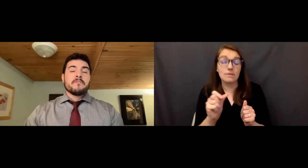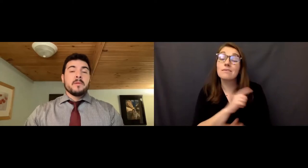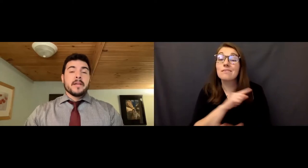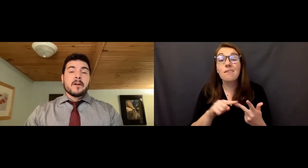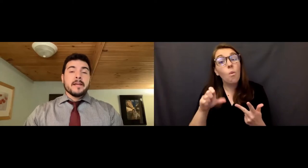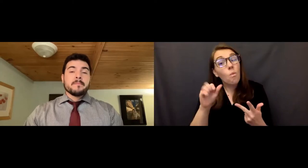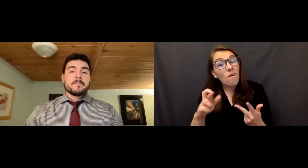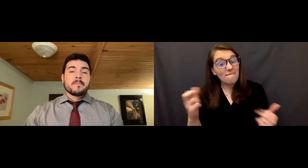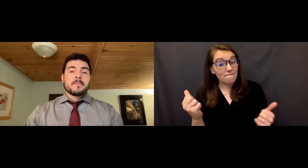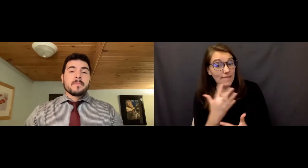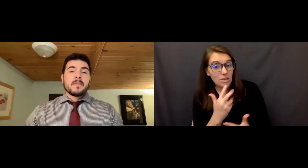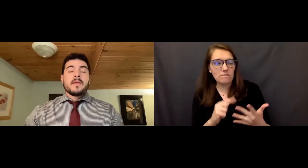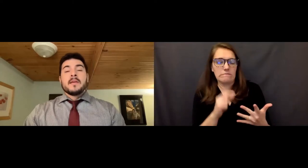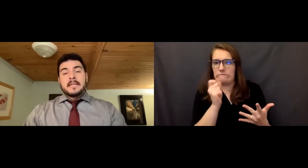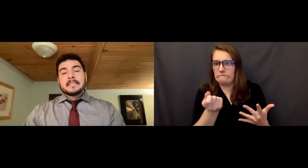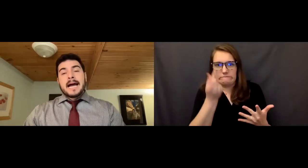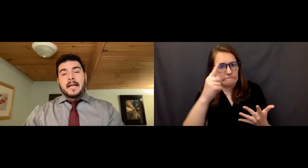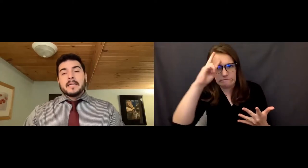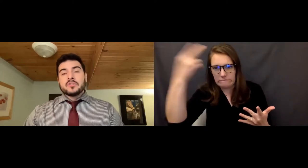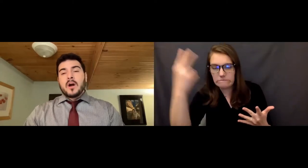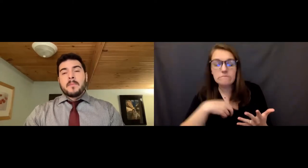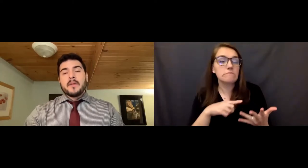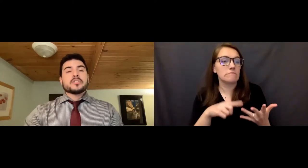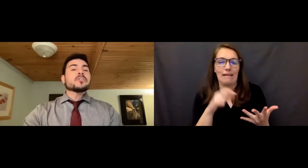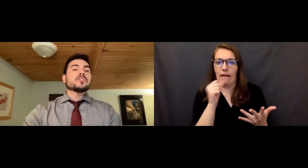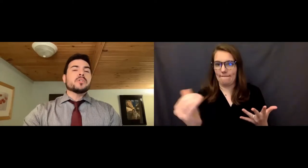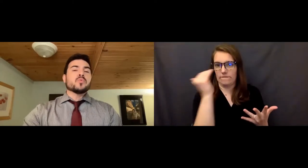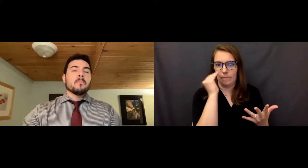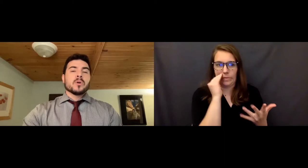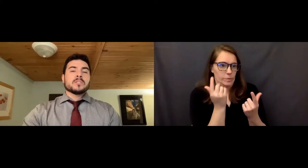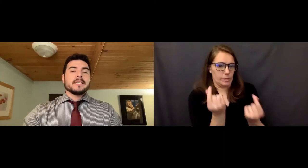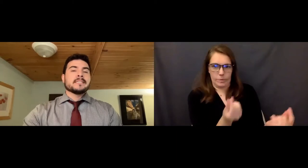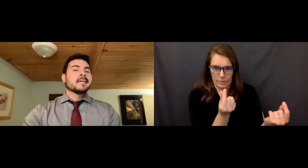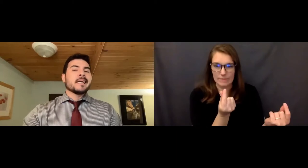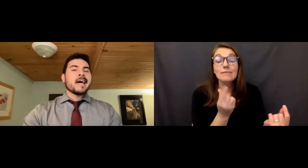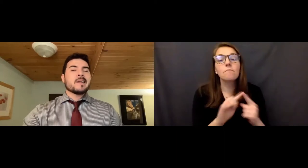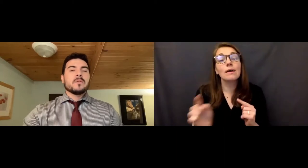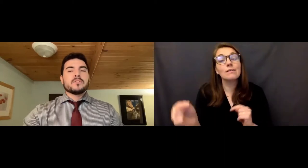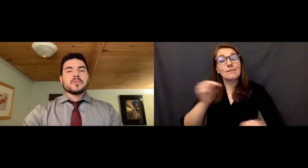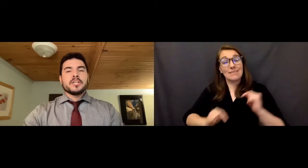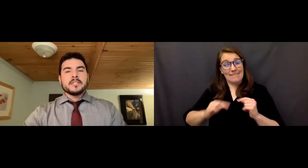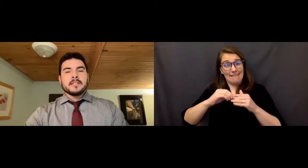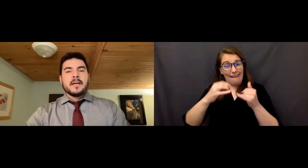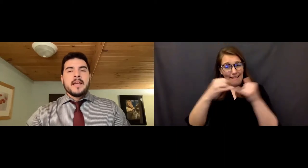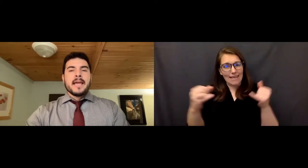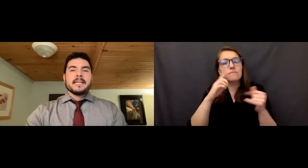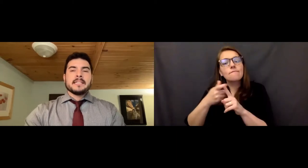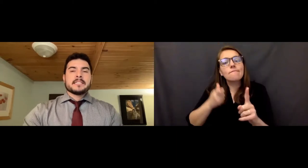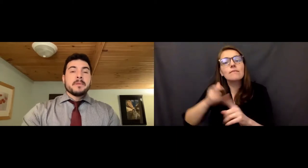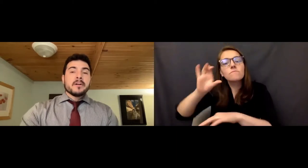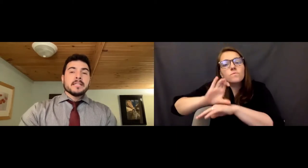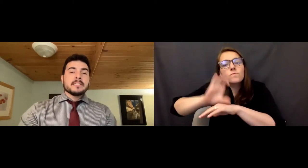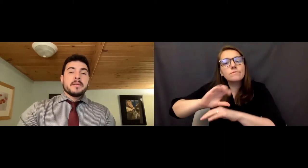or unfamiliarity. These guidelines draw upon the church's ritual books, its canonical tradition, and